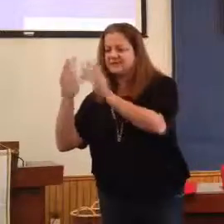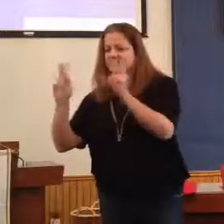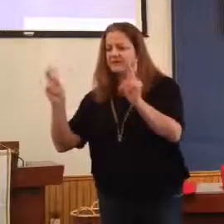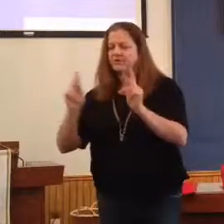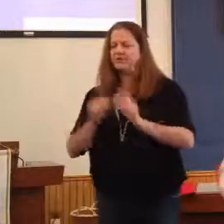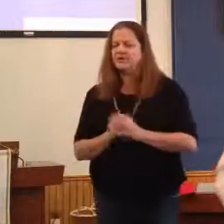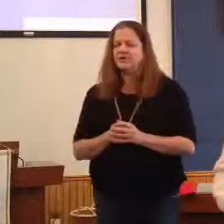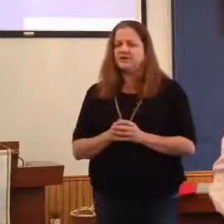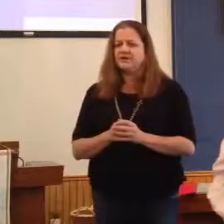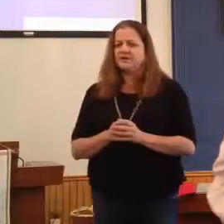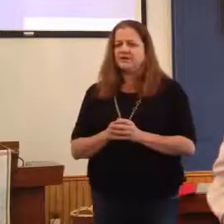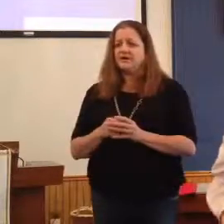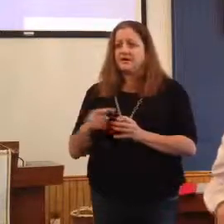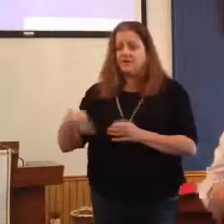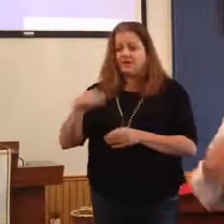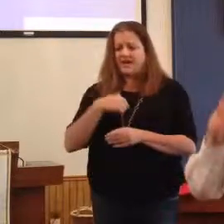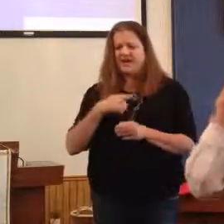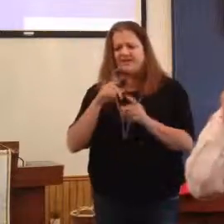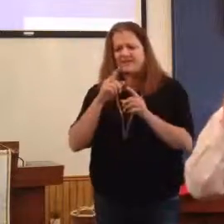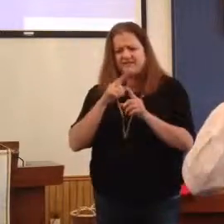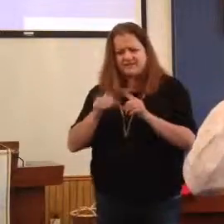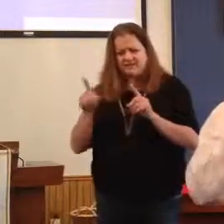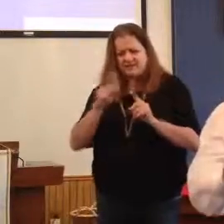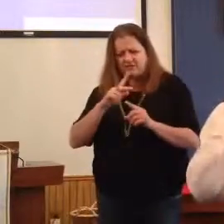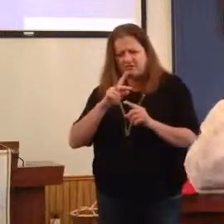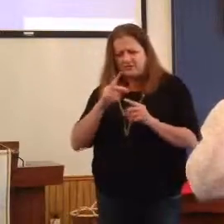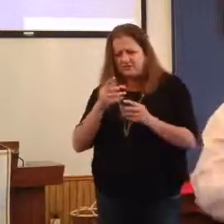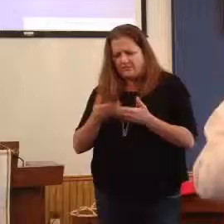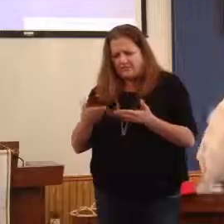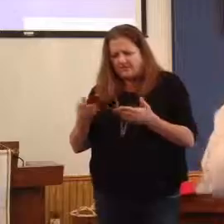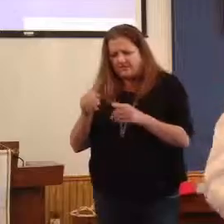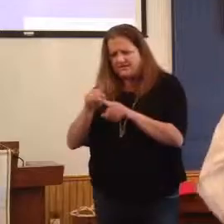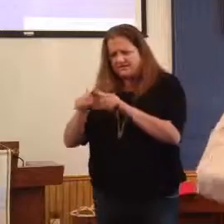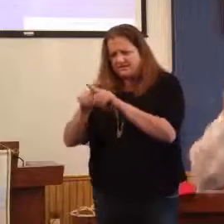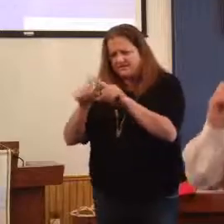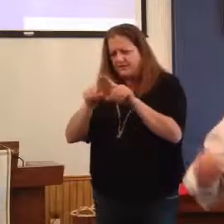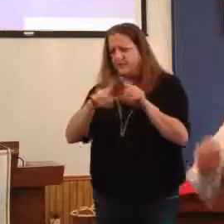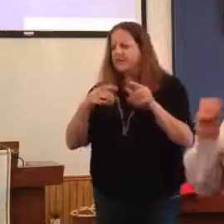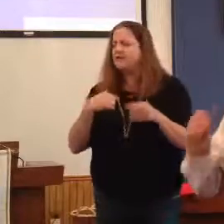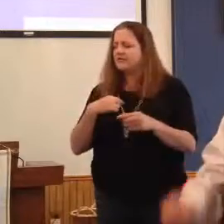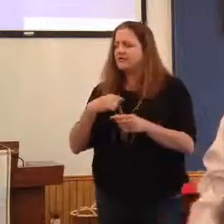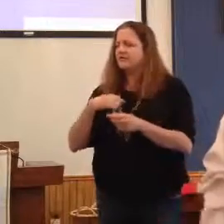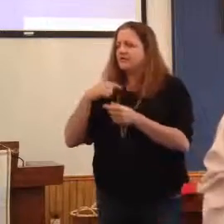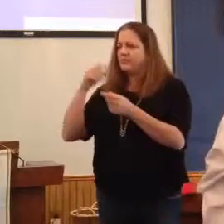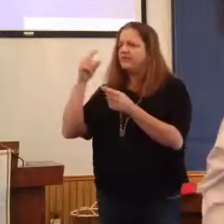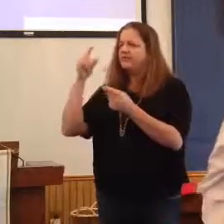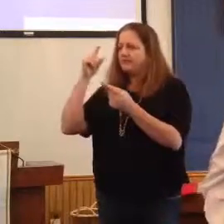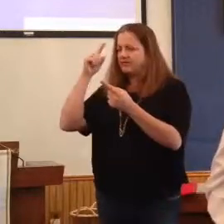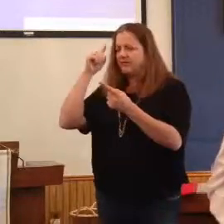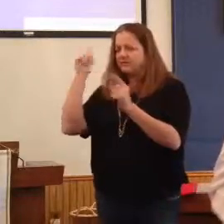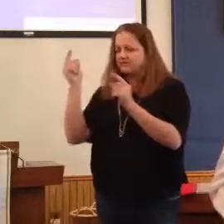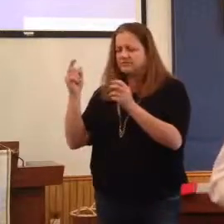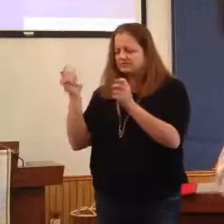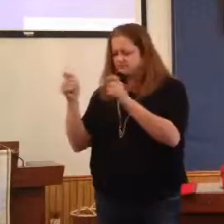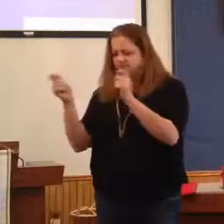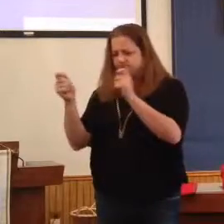And because of our differences, we have trouble understanding each other.